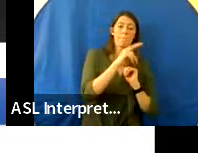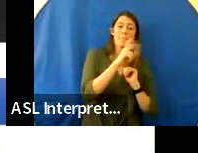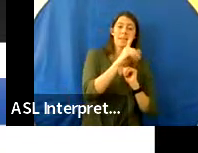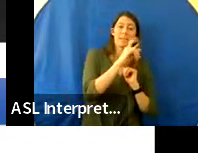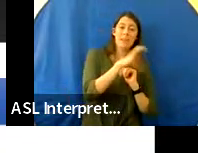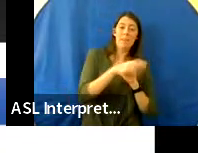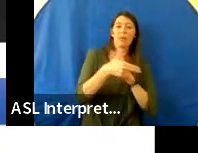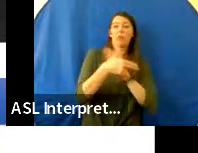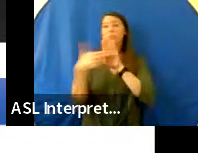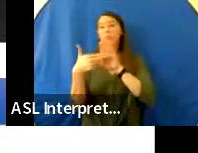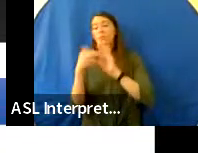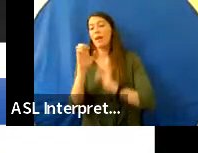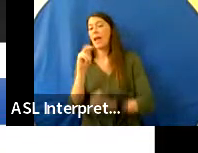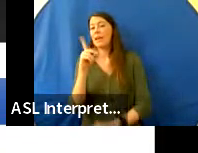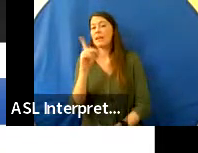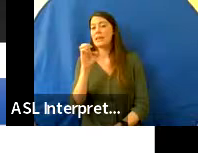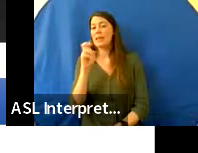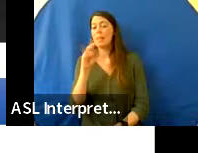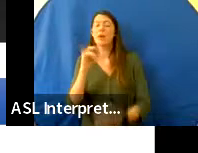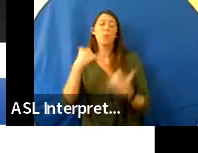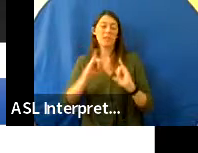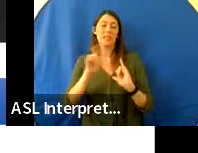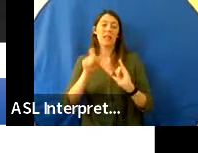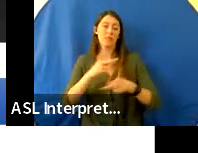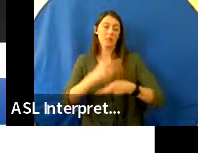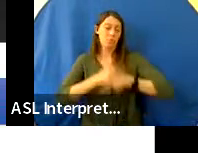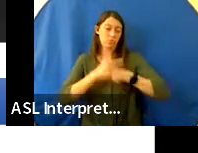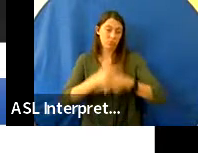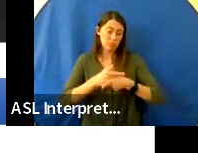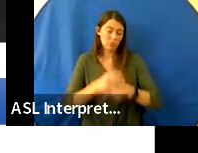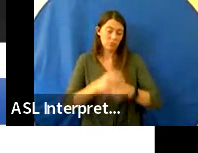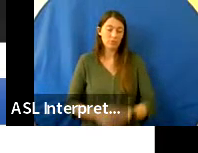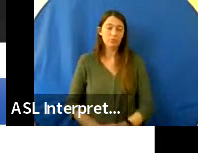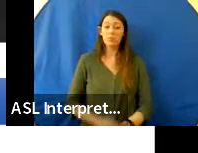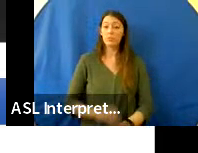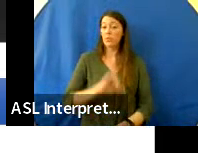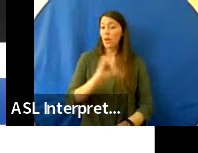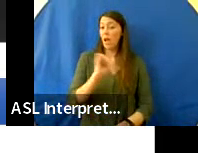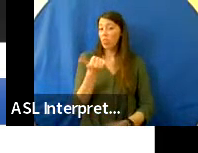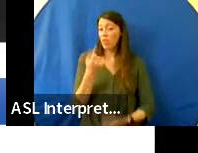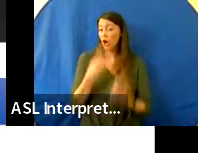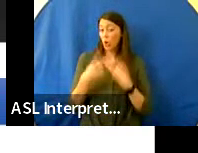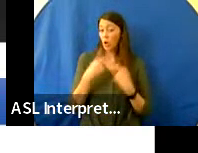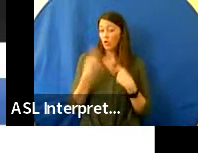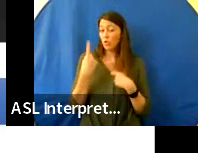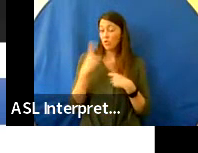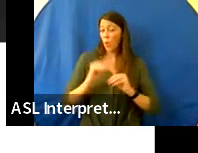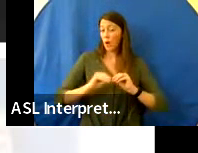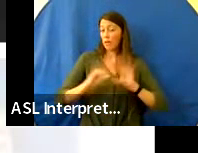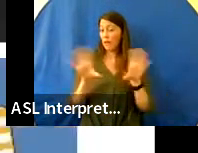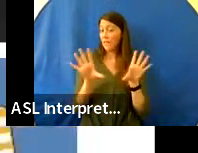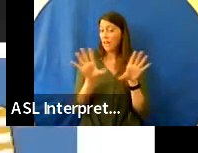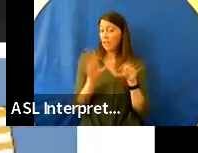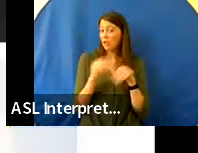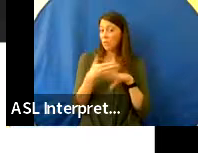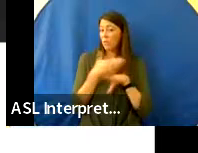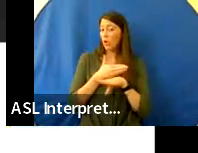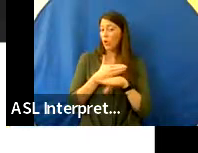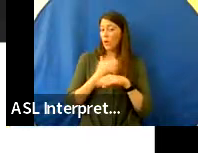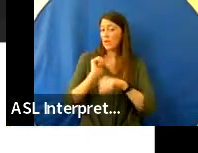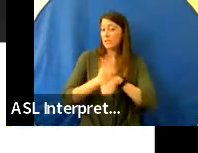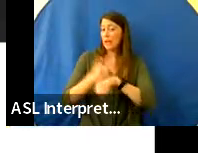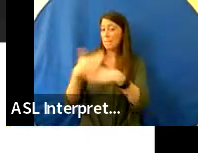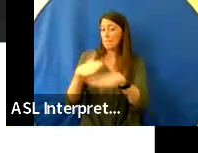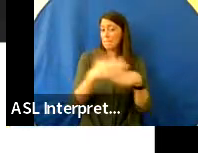Cool. Any other questions before we spend a little time in breakouts, going a little bit deeper in this? Anybody else? I had a question about the